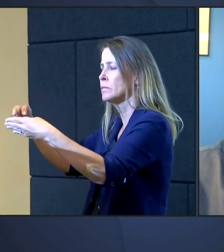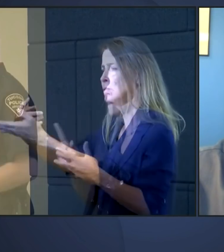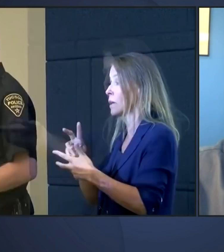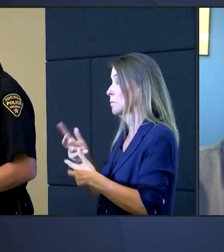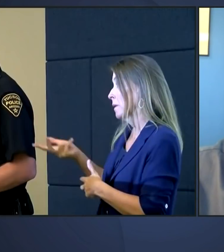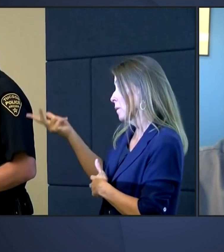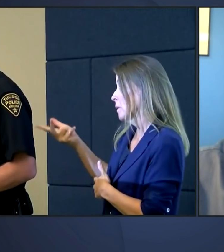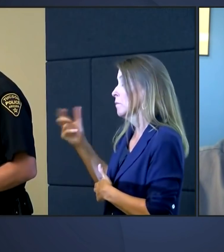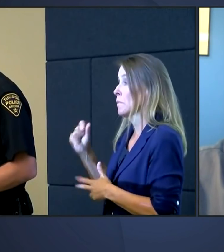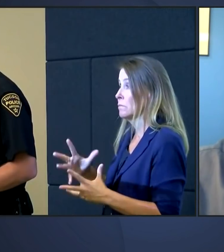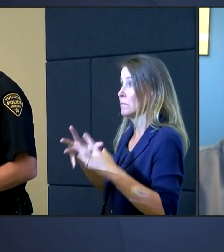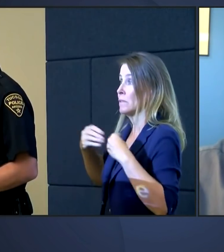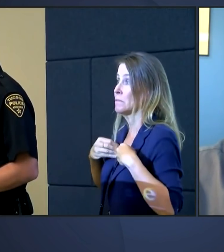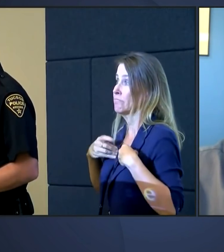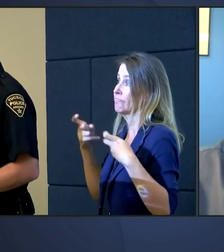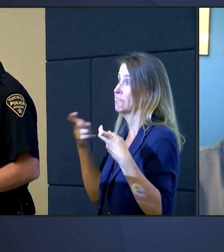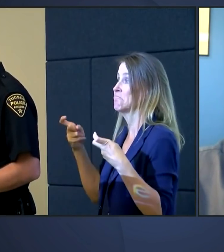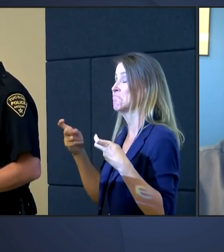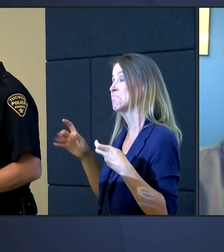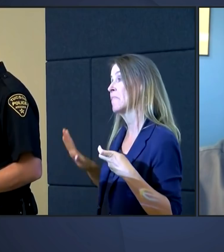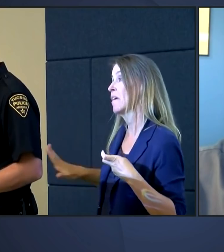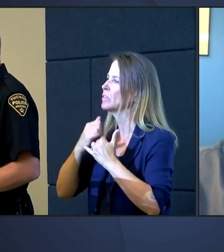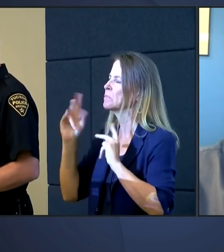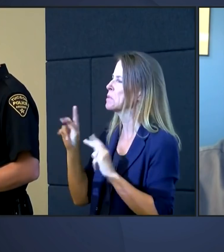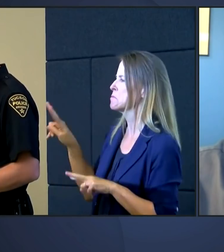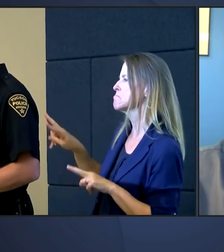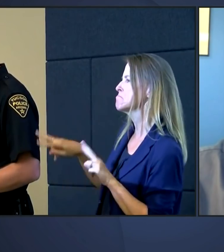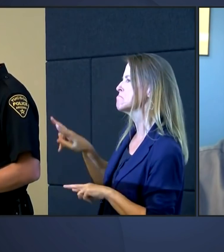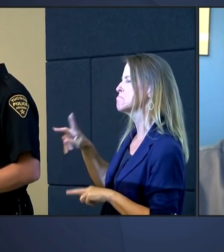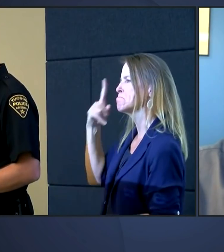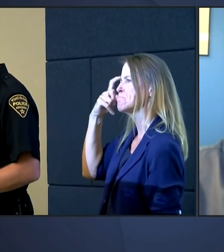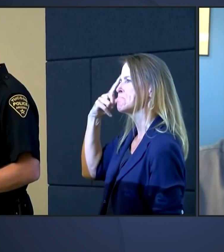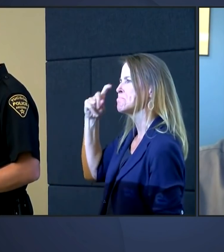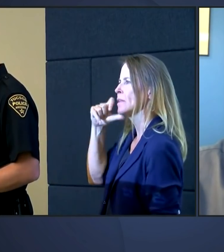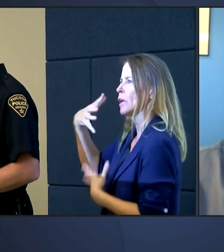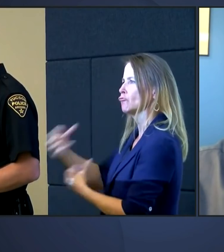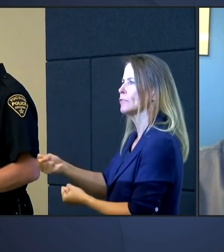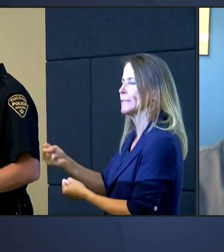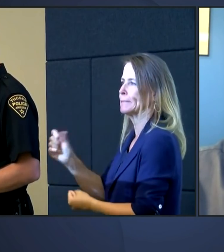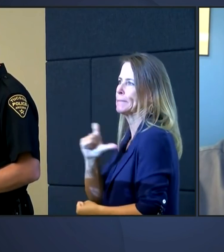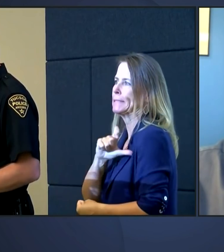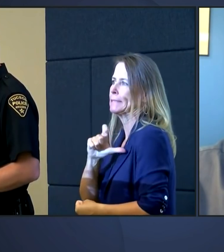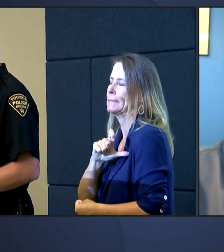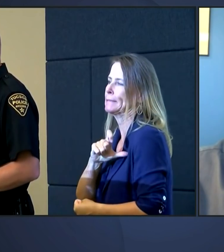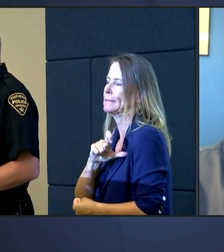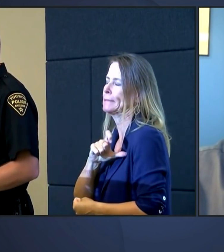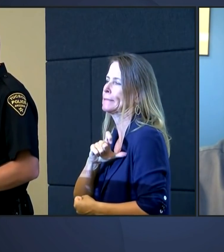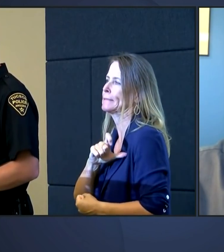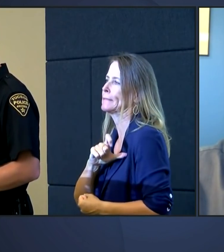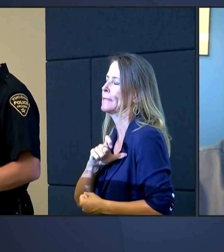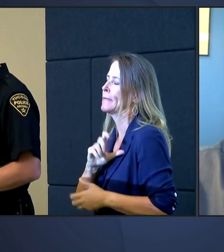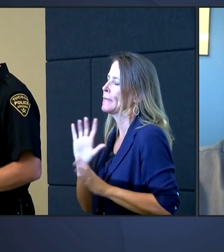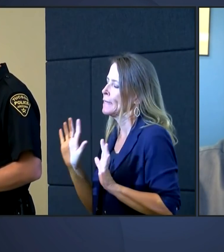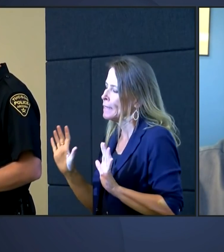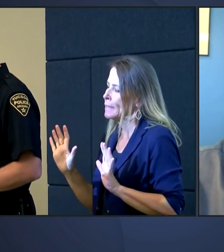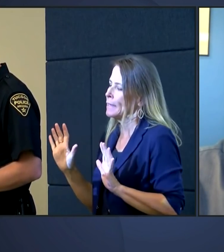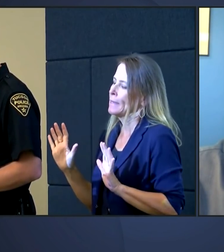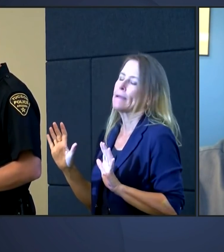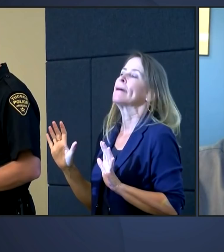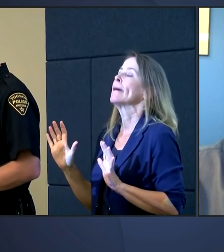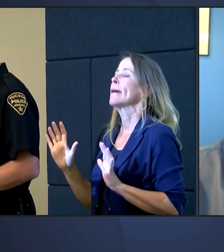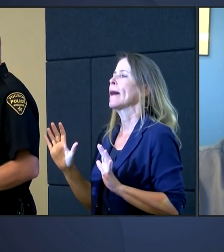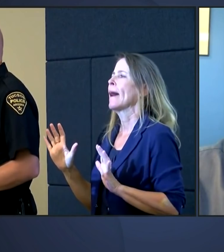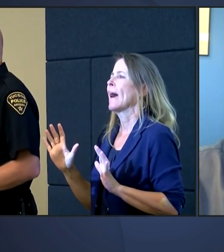want to keep him on the job. They feel he is a very progressive police chief. The city of Tucson introduced these or adopted